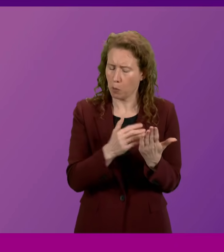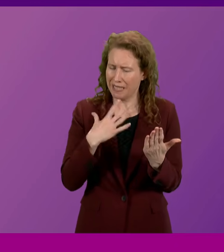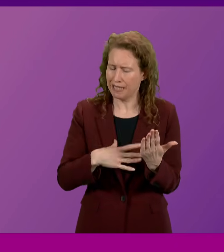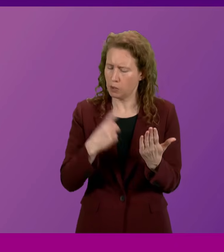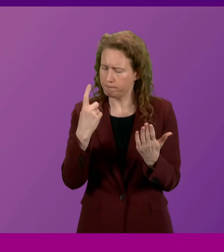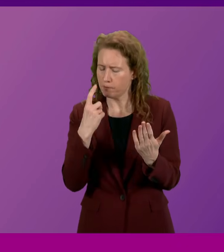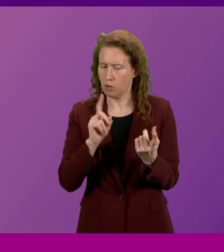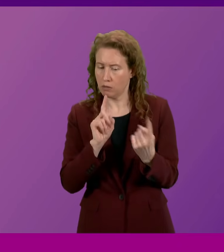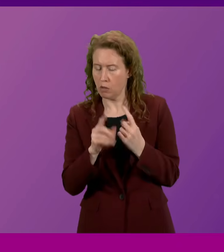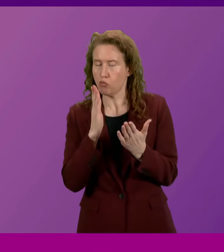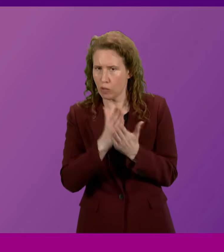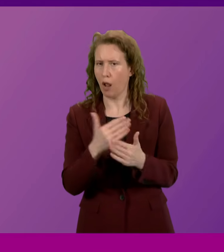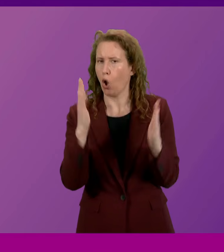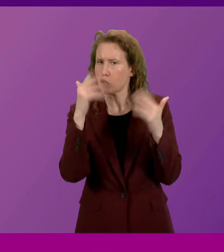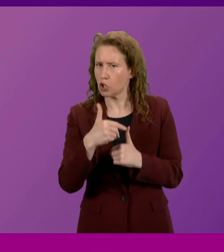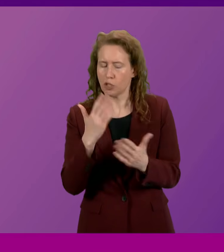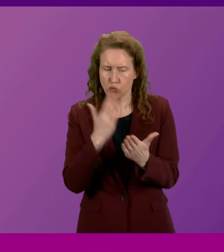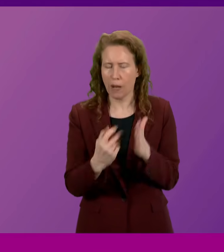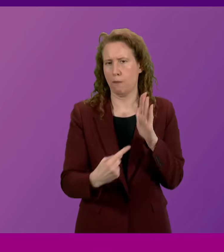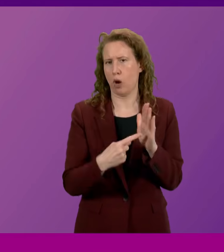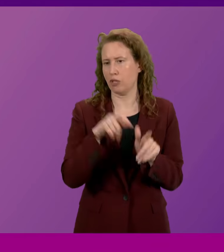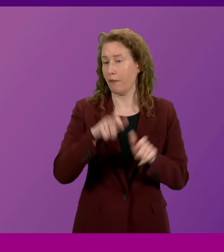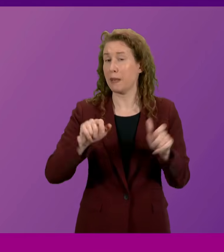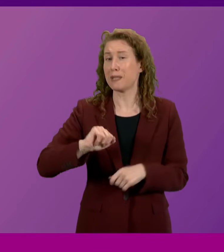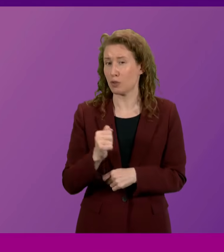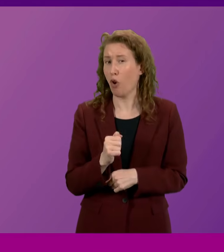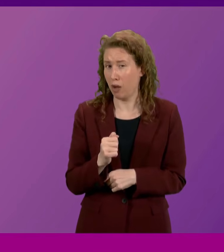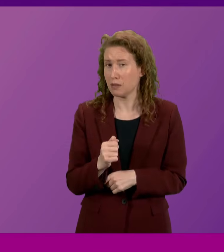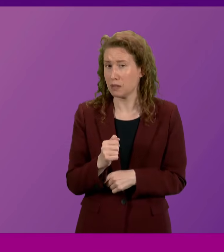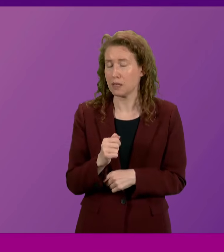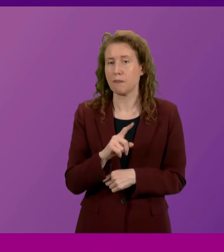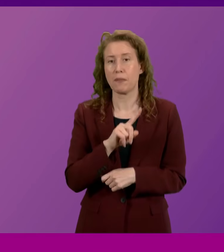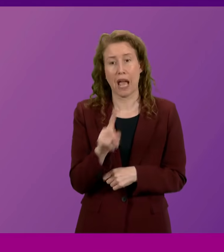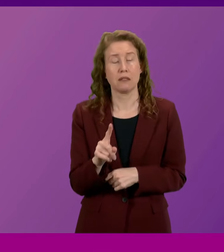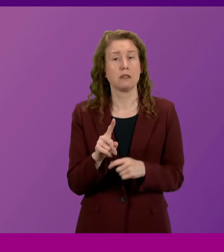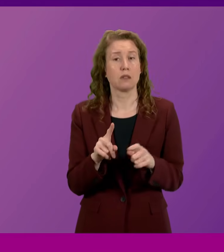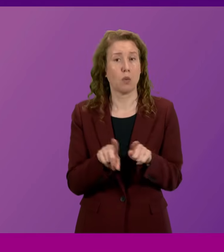addressing the real concerns and the real priorities of people in Scotland and to